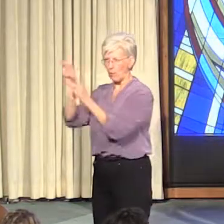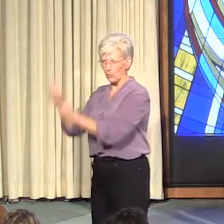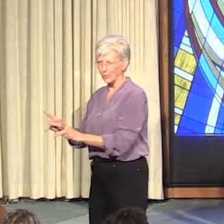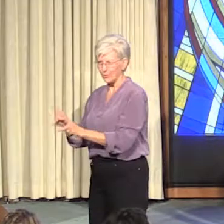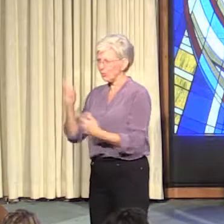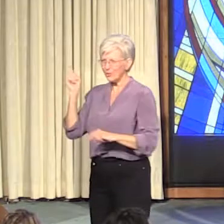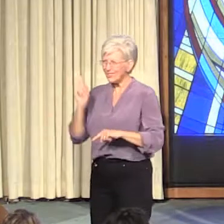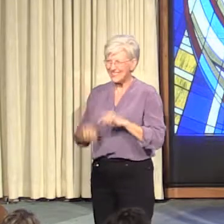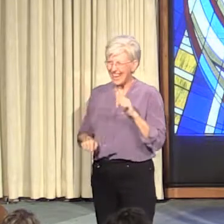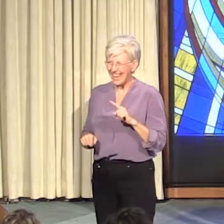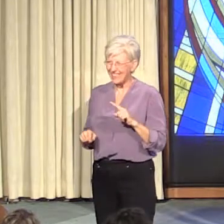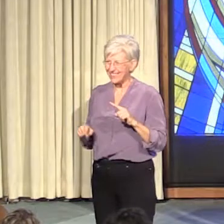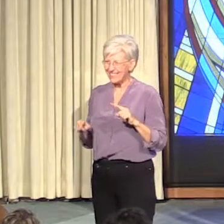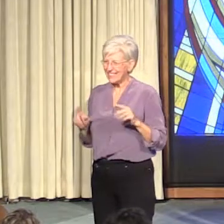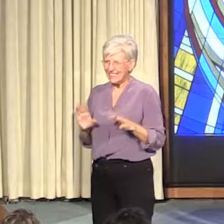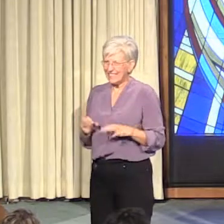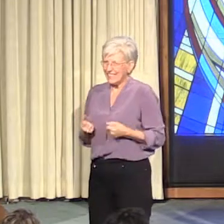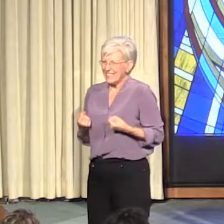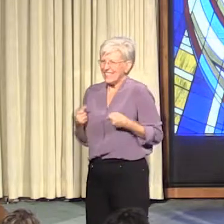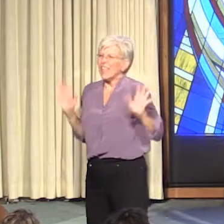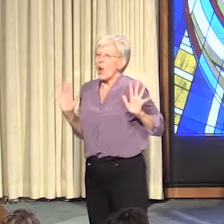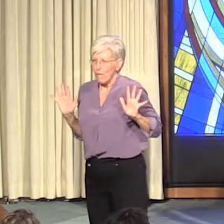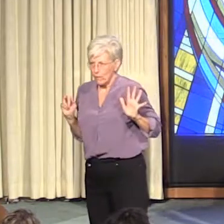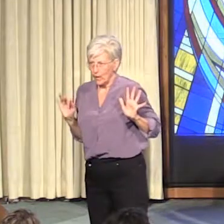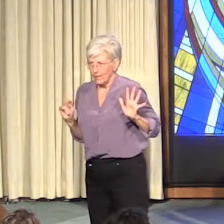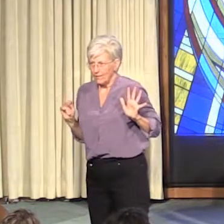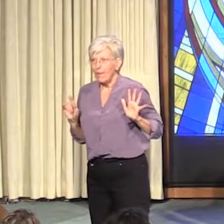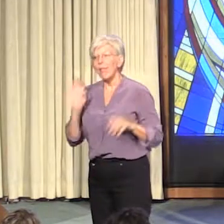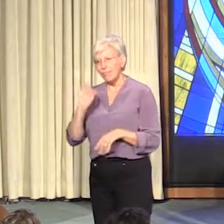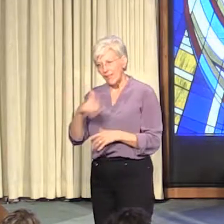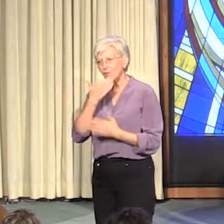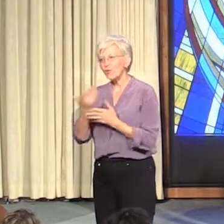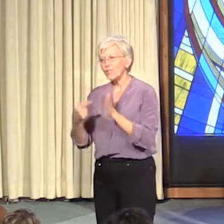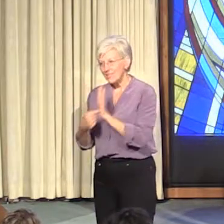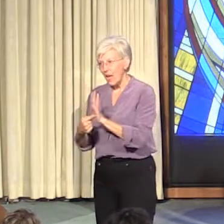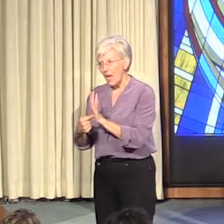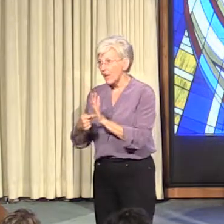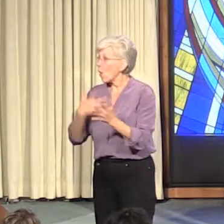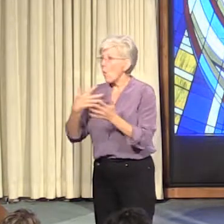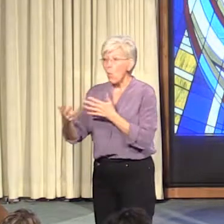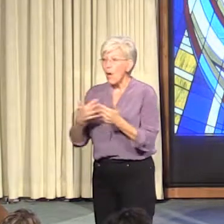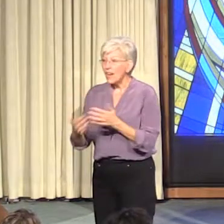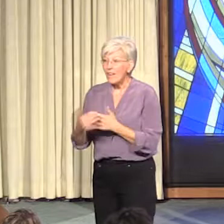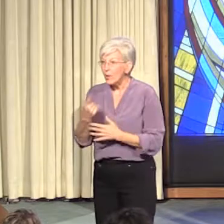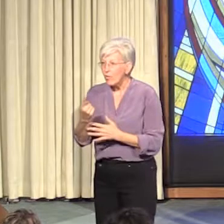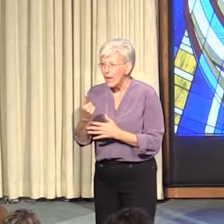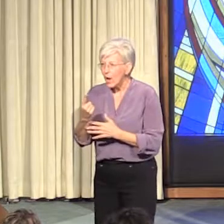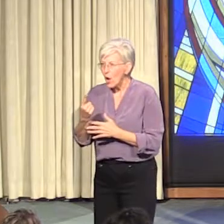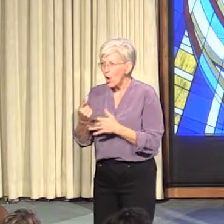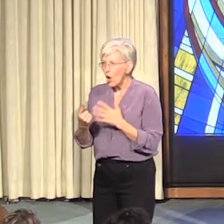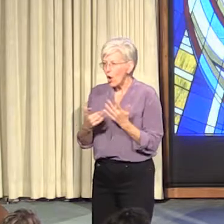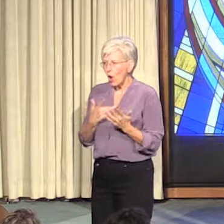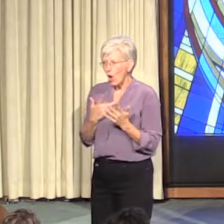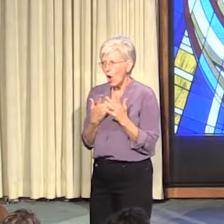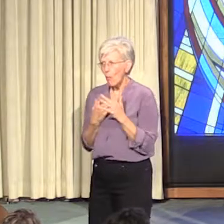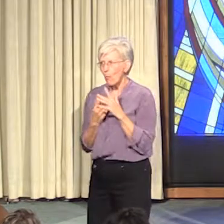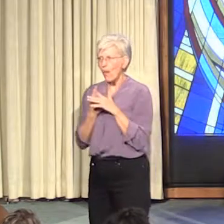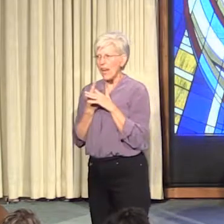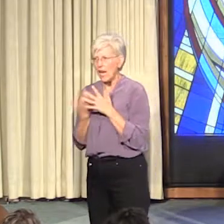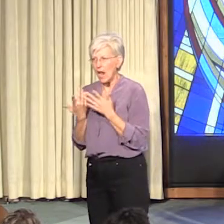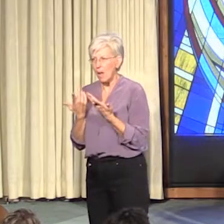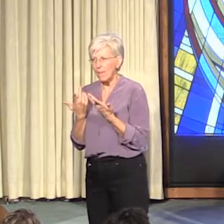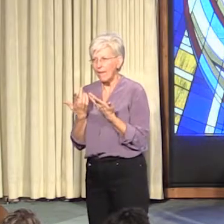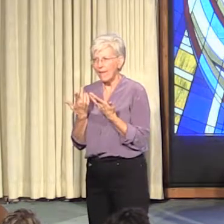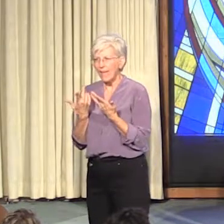it, that's a good sign that whatever they're bringing up for you, that, you know, you're only seeing the tip